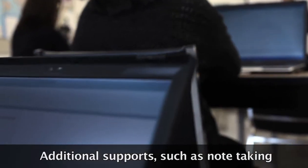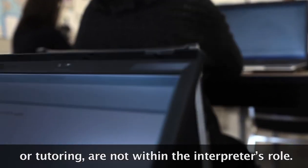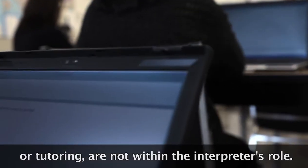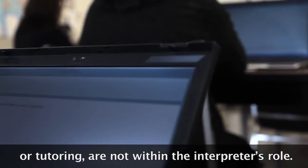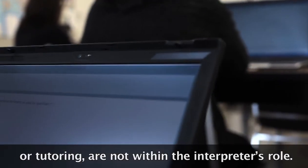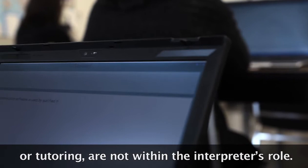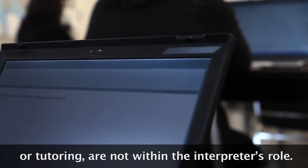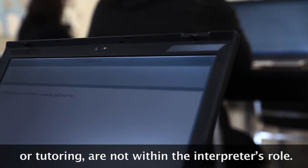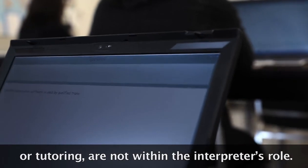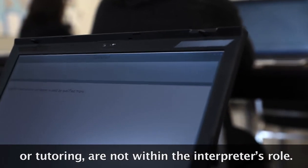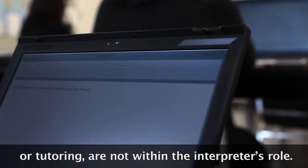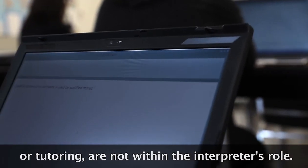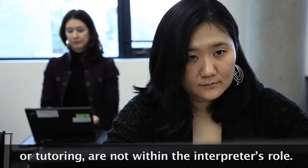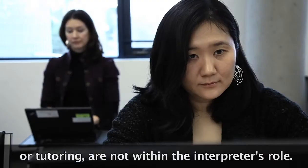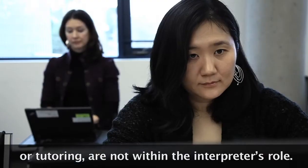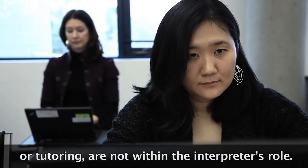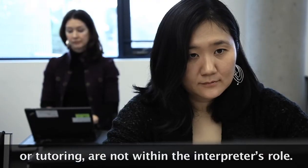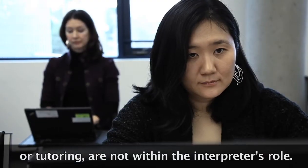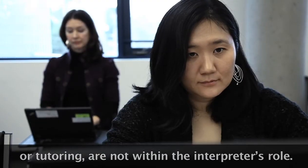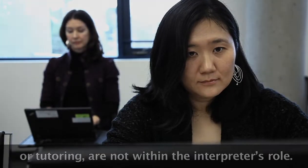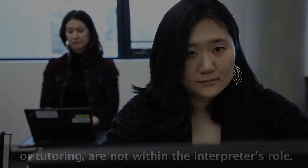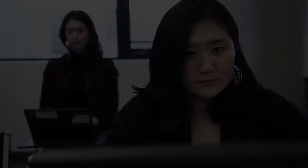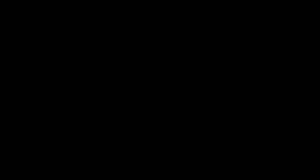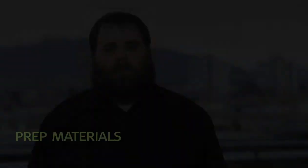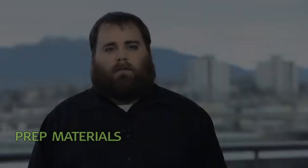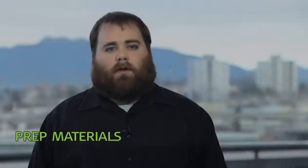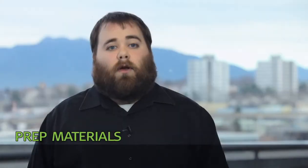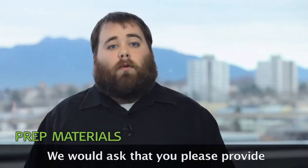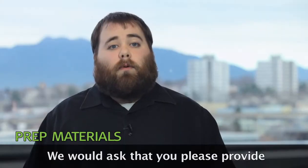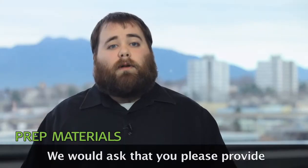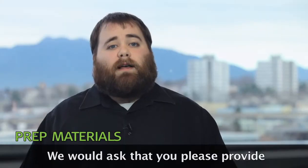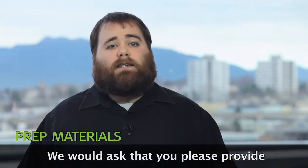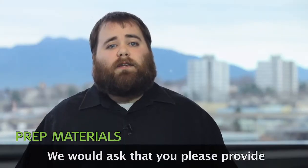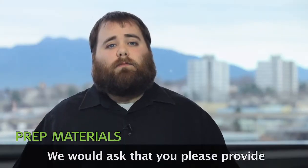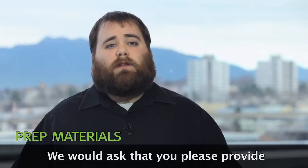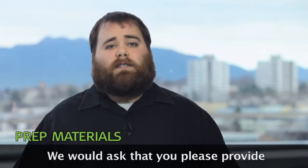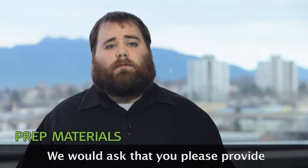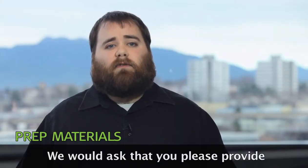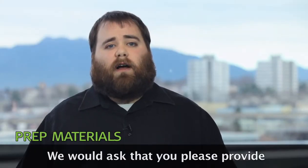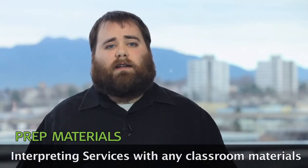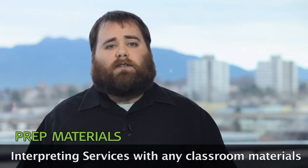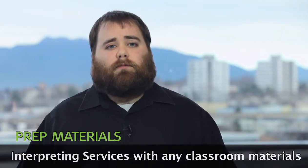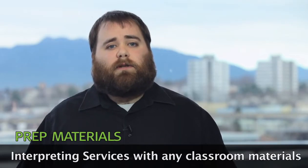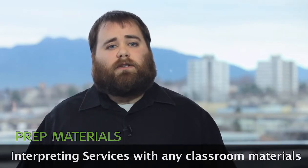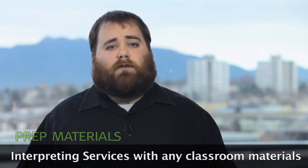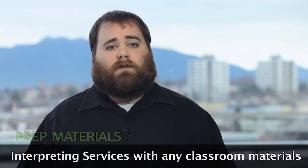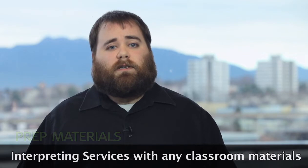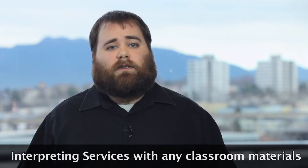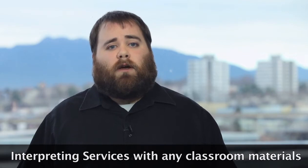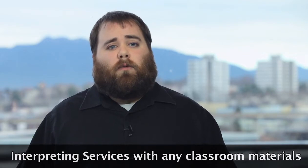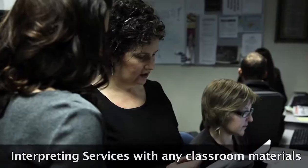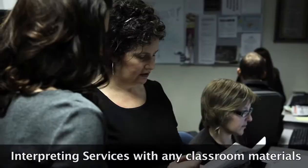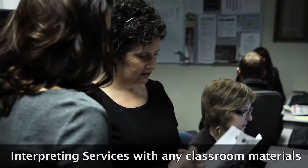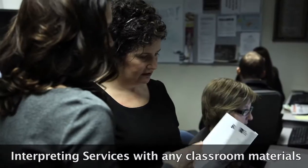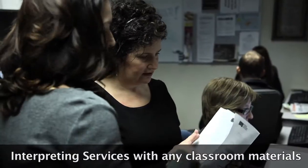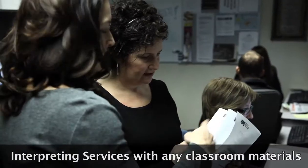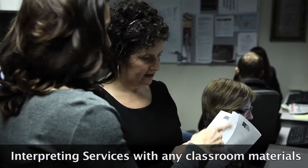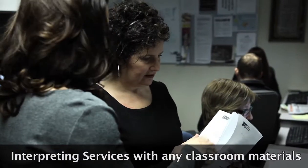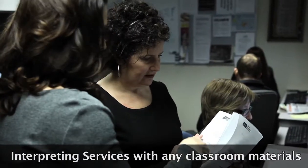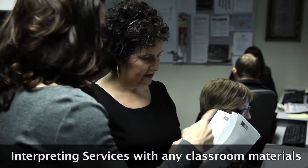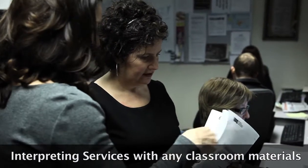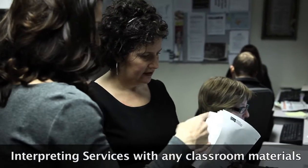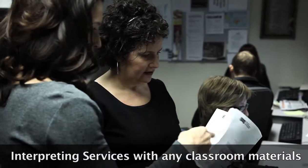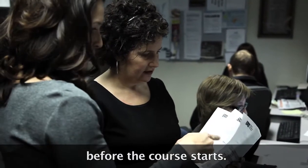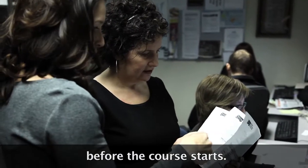note-taking or tutoring are not within the interpreter's role. Prep materials. We would ask that you please provide Interpreting Services with any